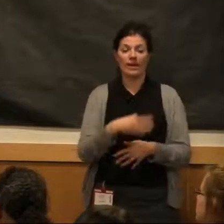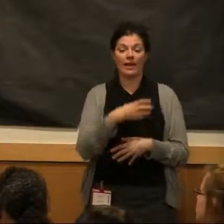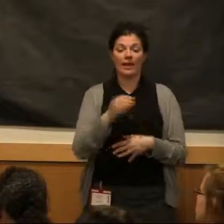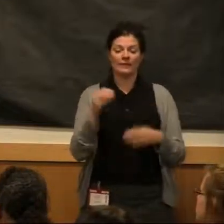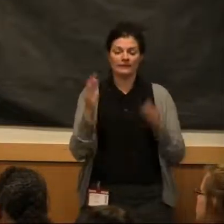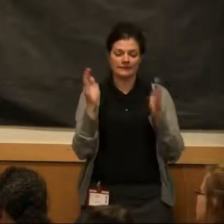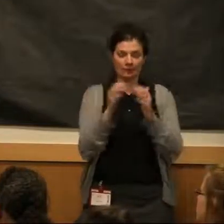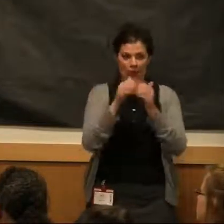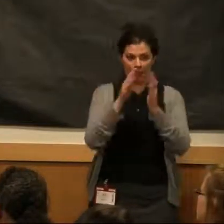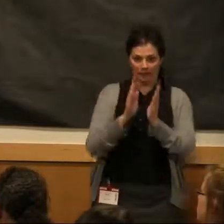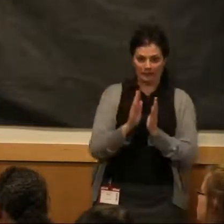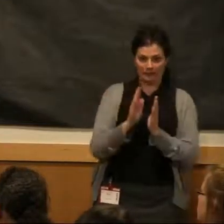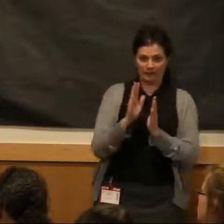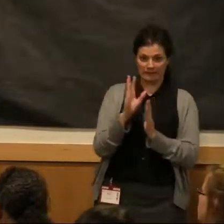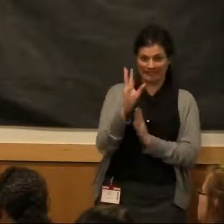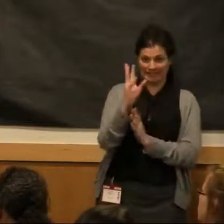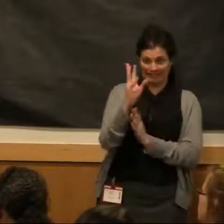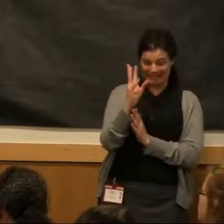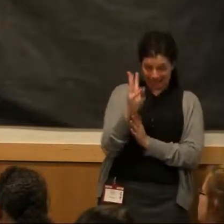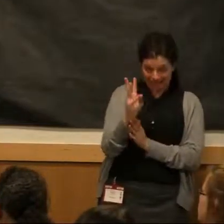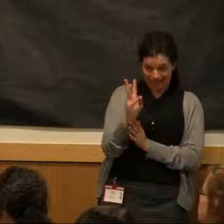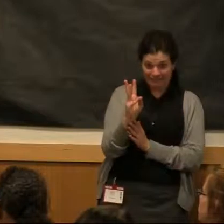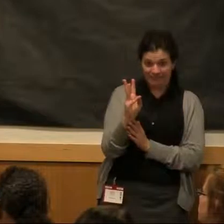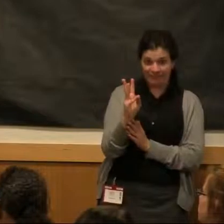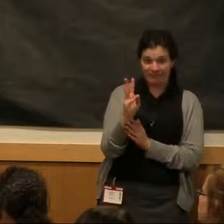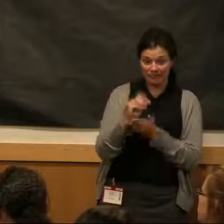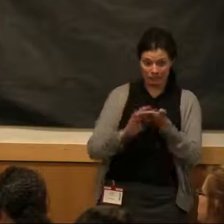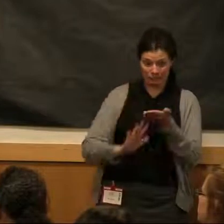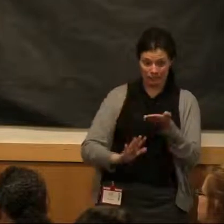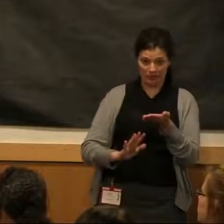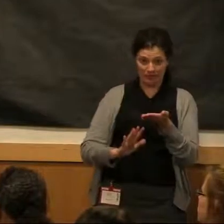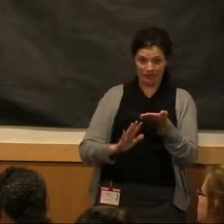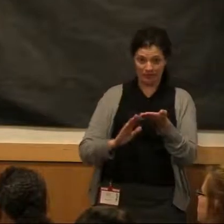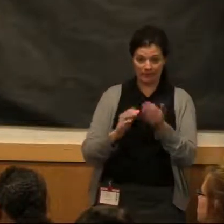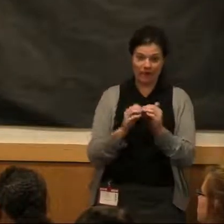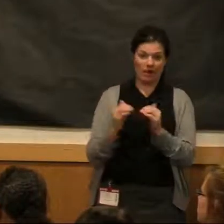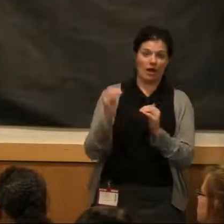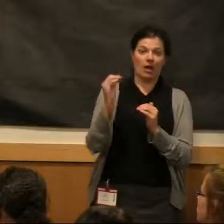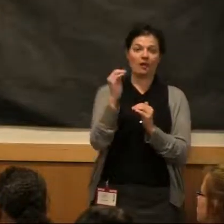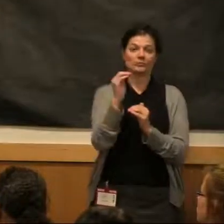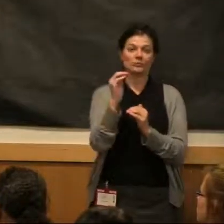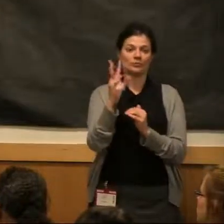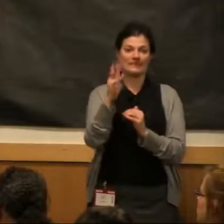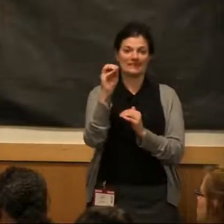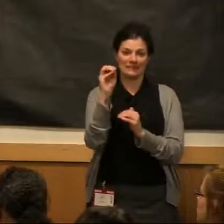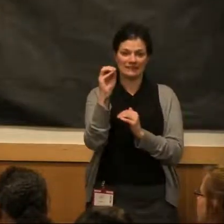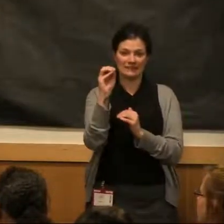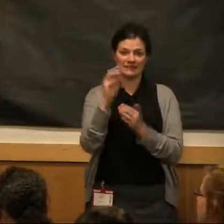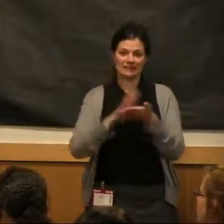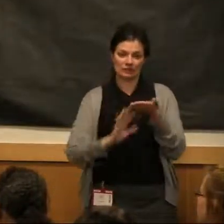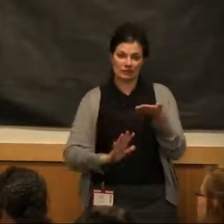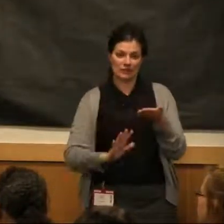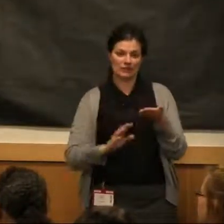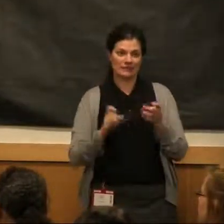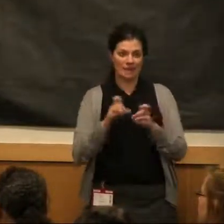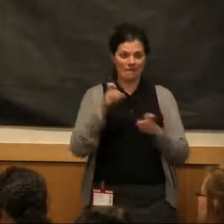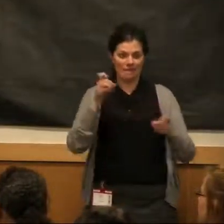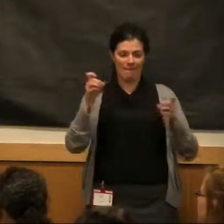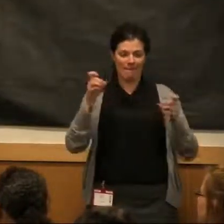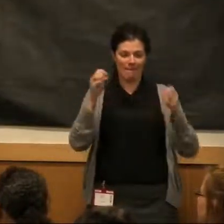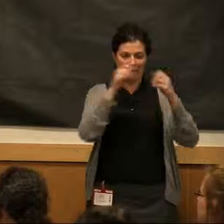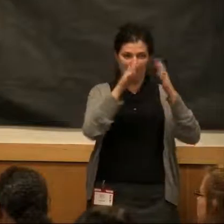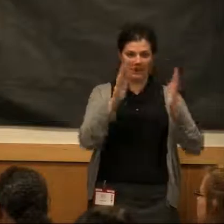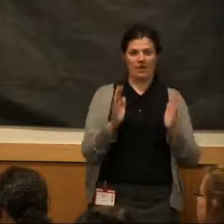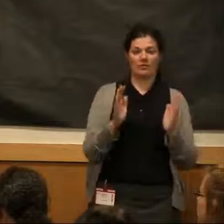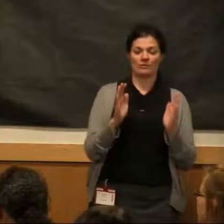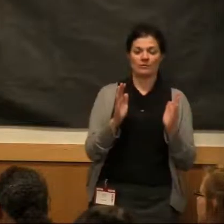range anywhere from 6 students in a house together all the way up to 60 students in a very large kind of a house that's been renovated